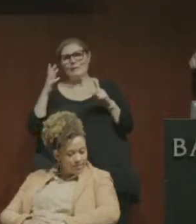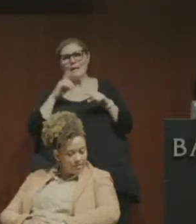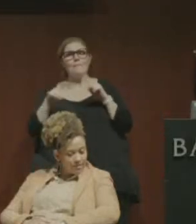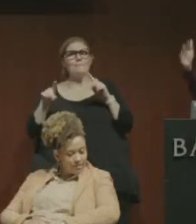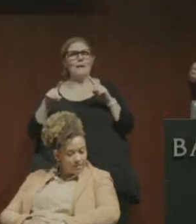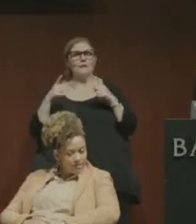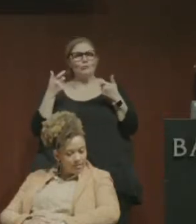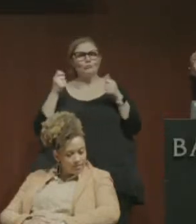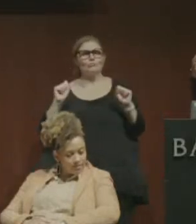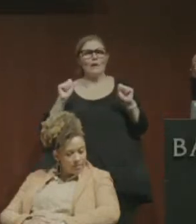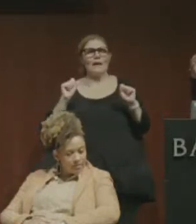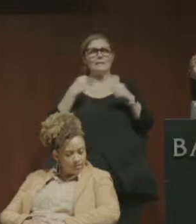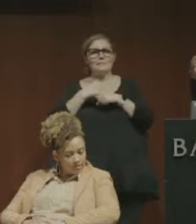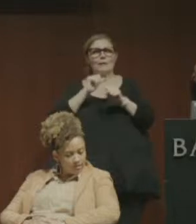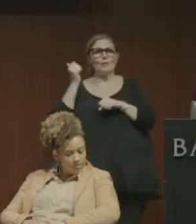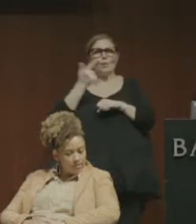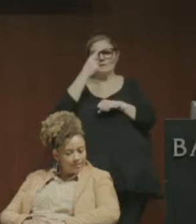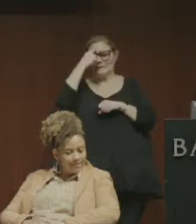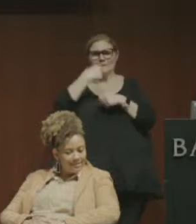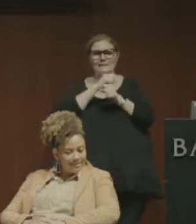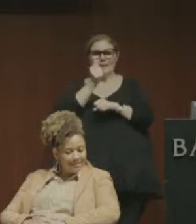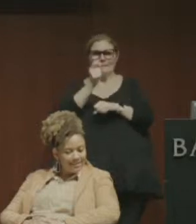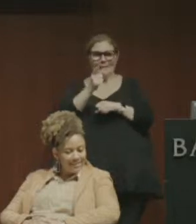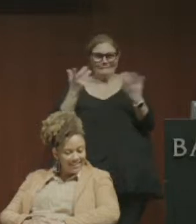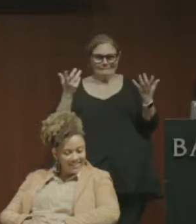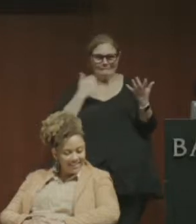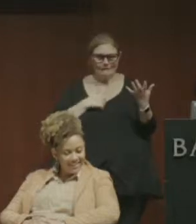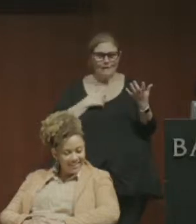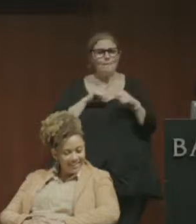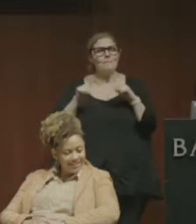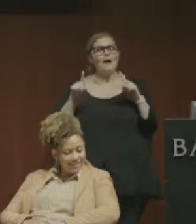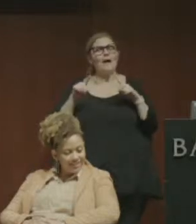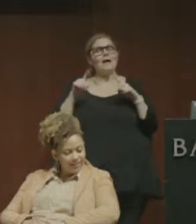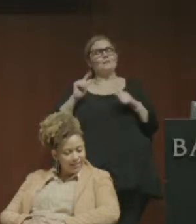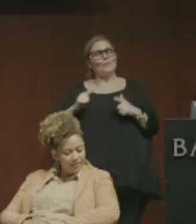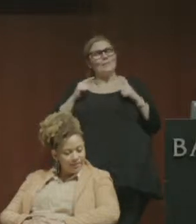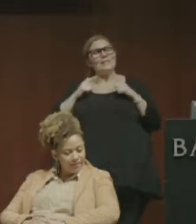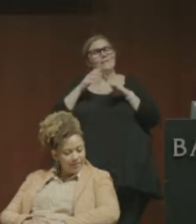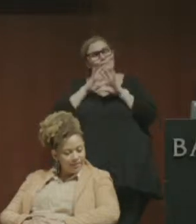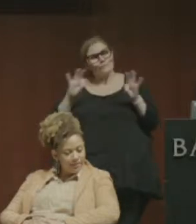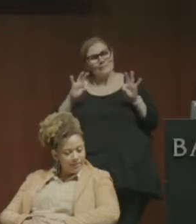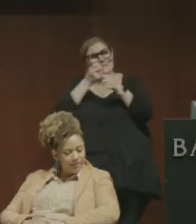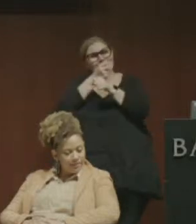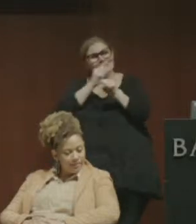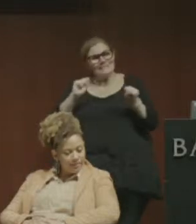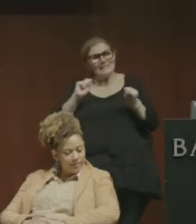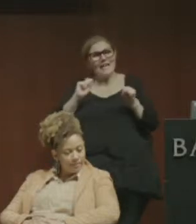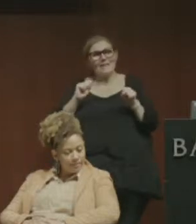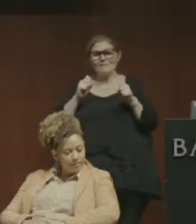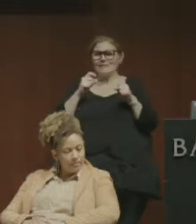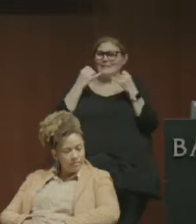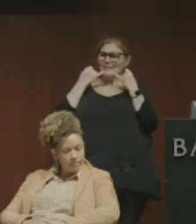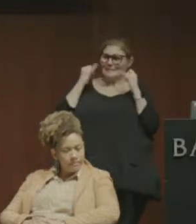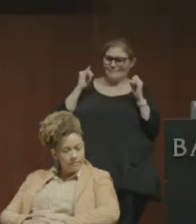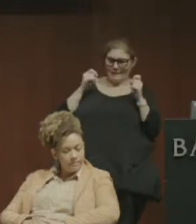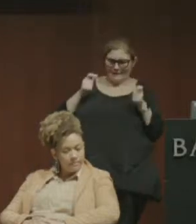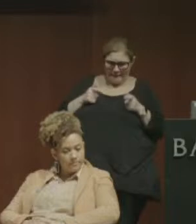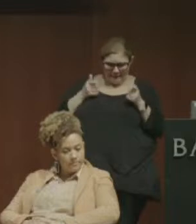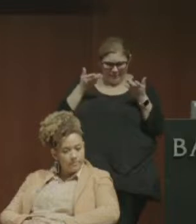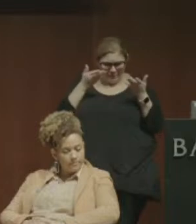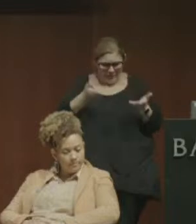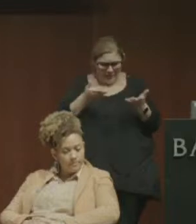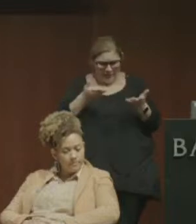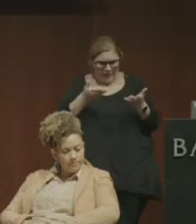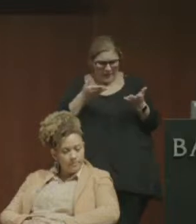like trying to make it all make sense in 10 minutes. But to live freely, safely, and solvently in the Caribbean then and